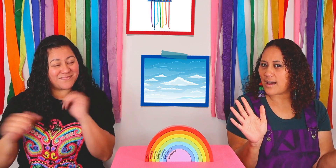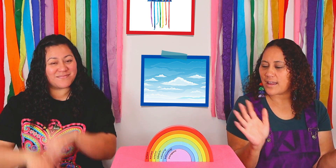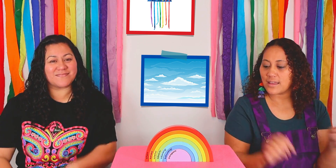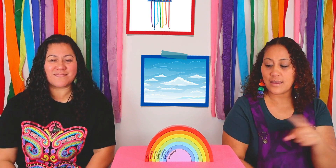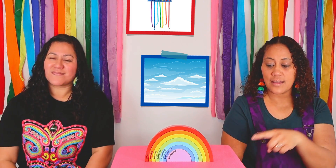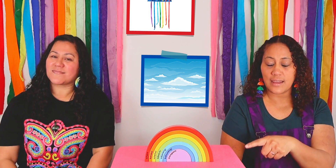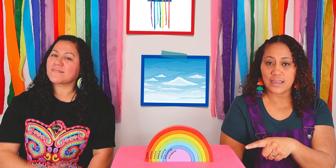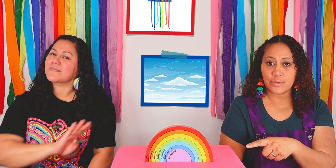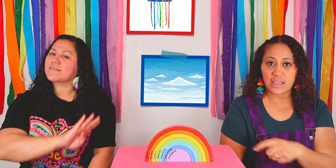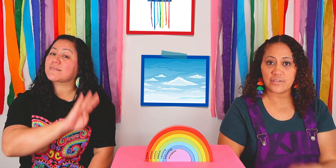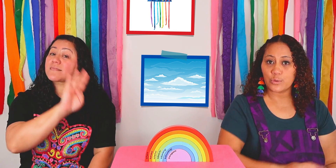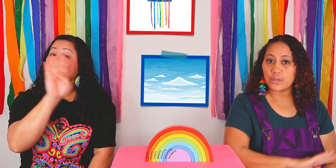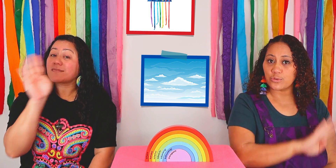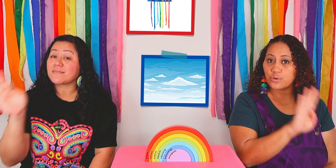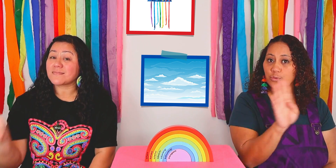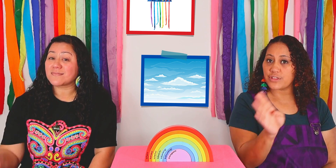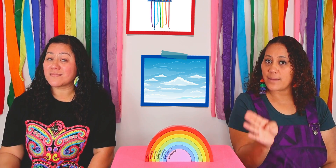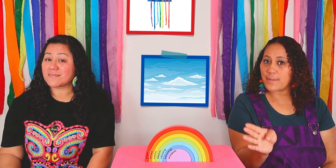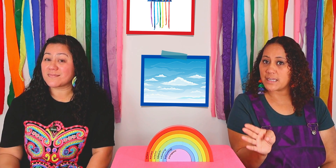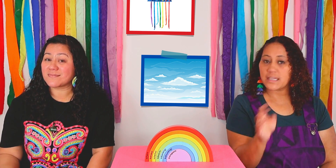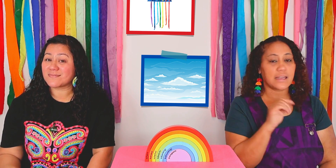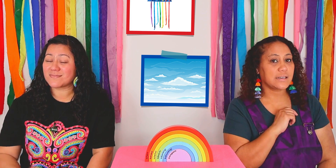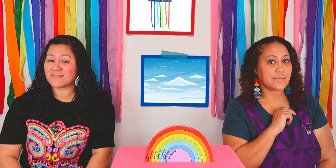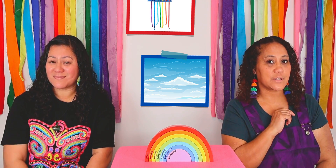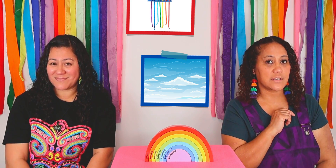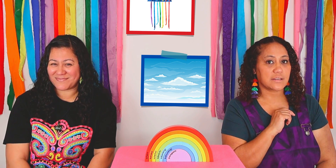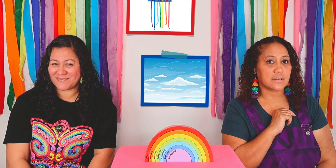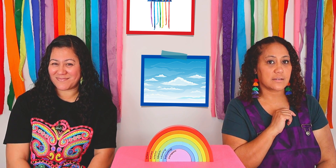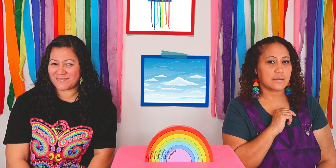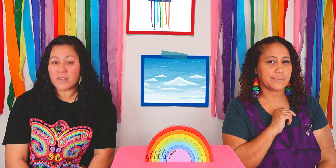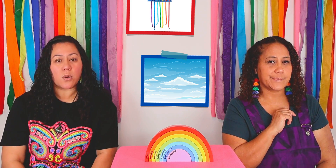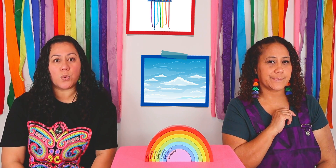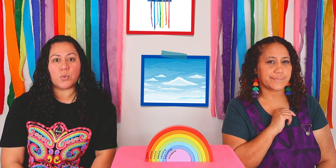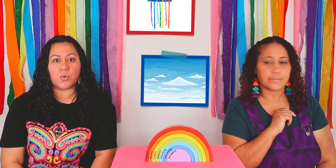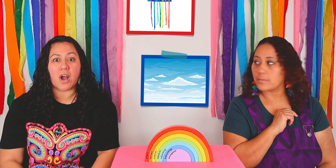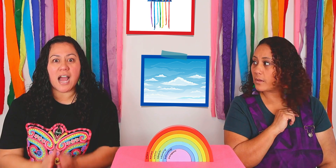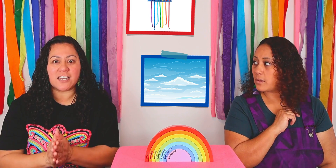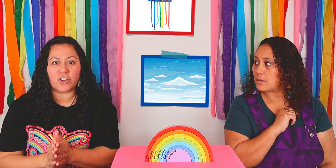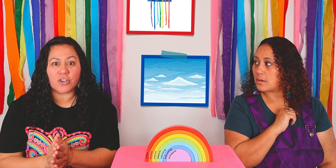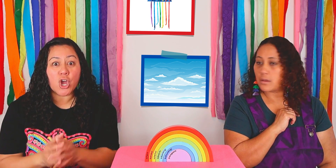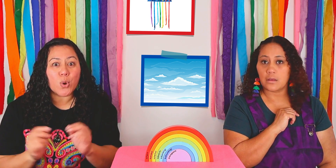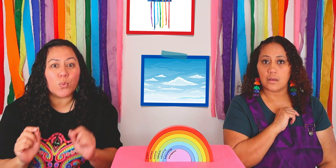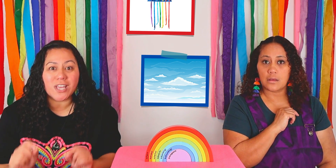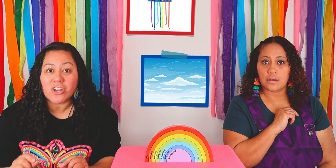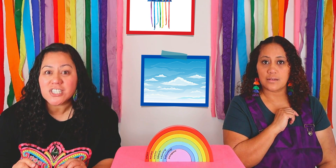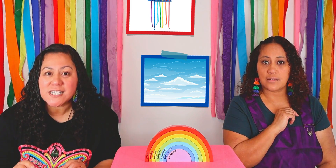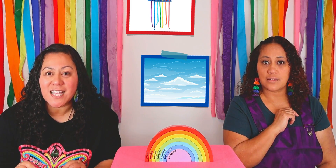sky, and we have an Uenuku with our Māori colour names on it. Oh, I know. We're going to sing